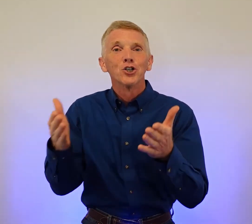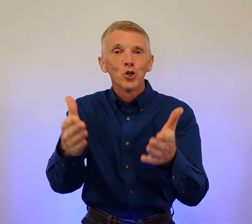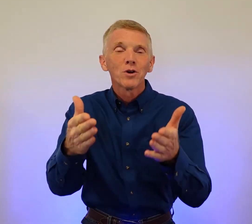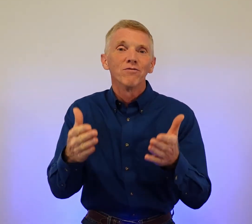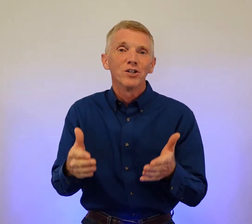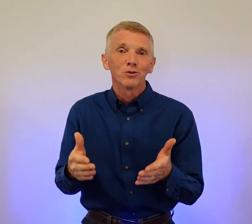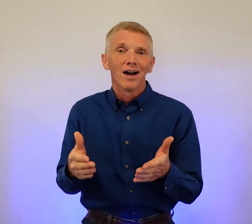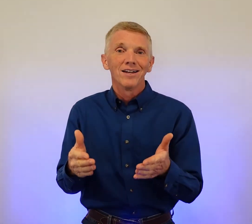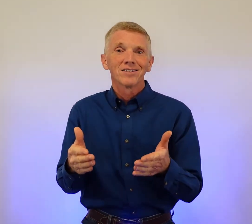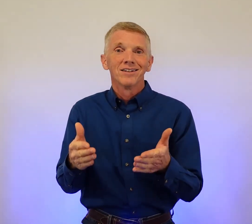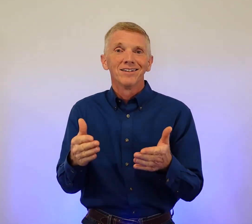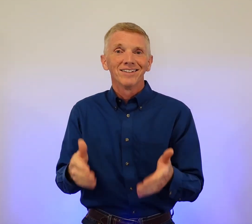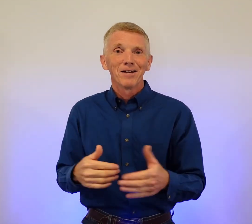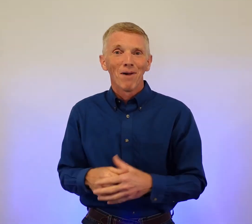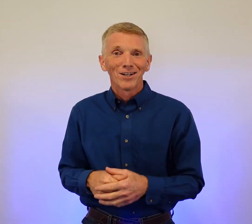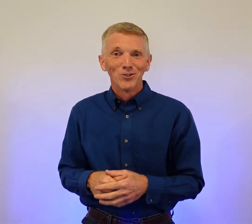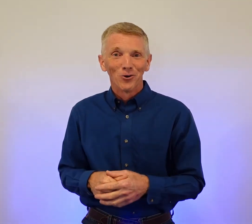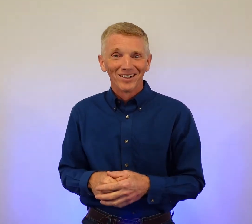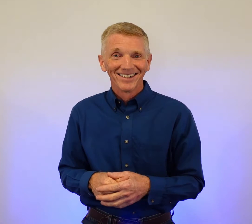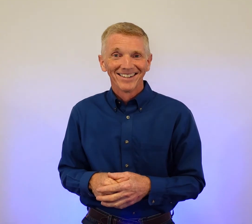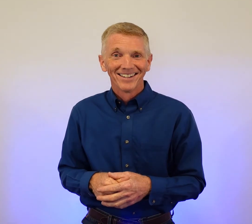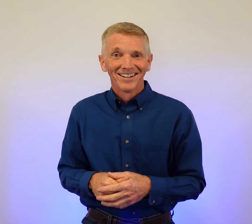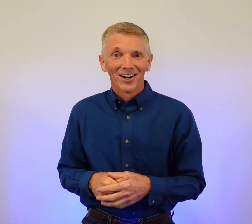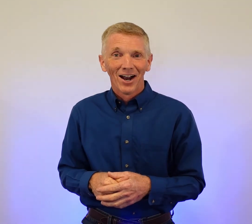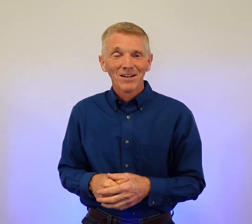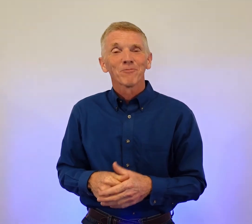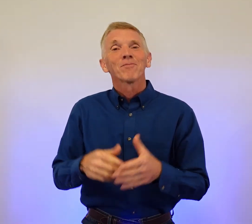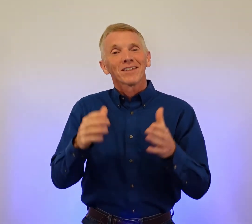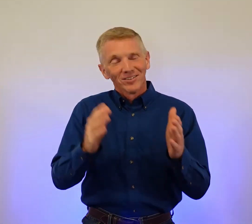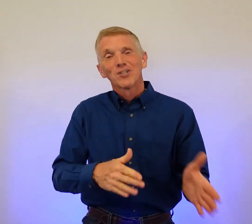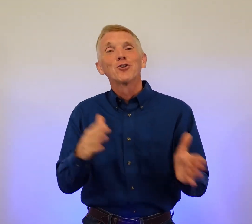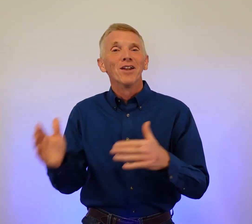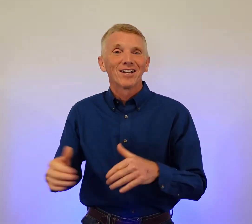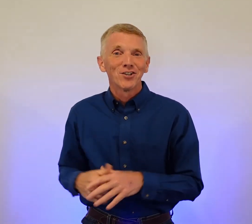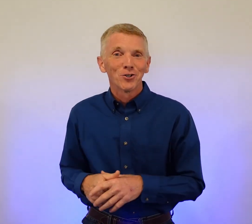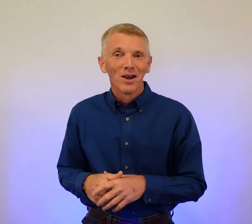you could visualize like Michael Jordan. All right? Let's do the next situation.